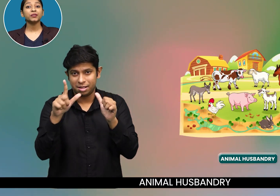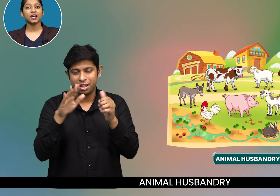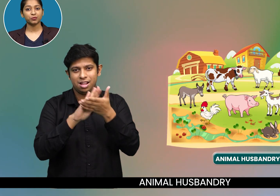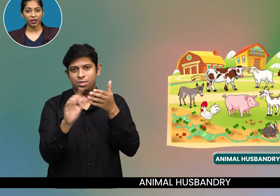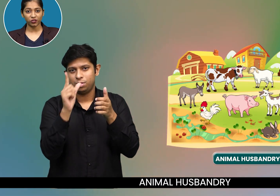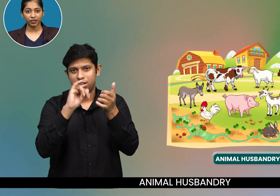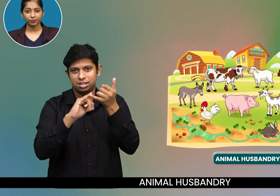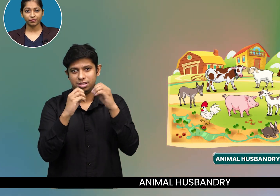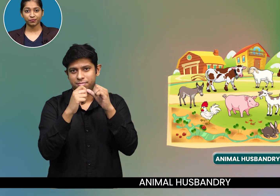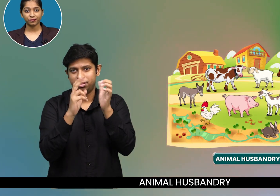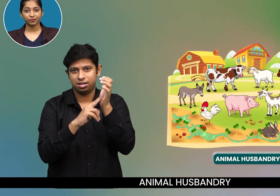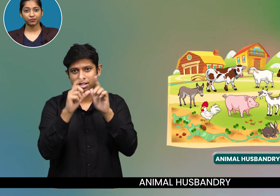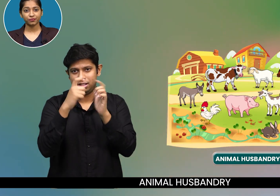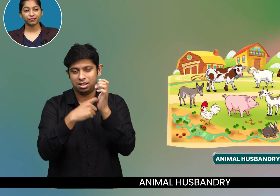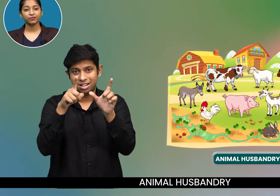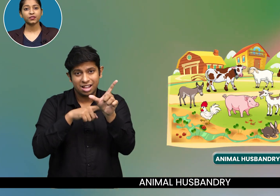Animal husbandry,